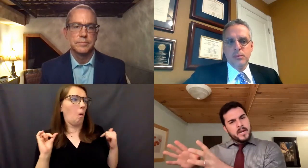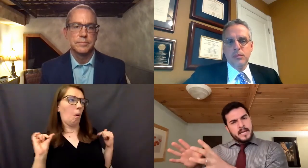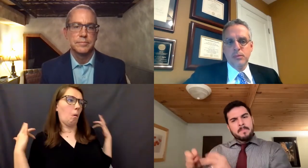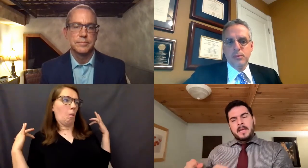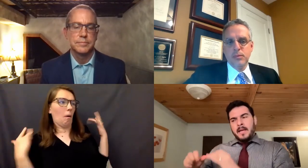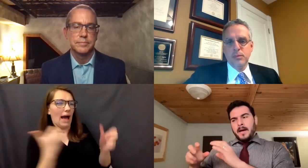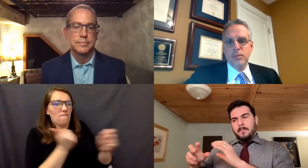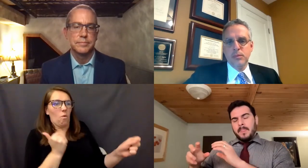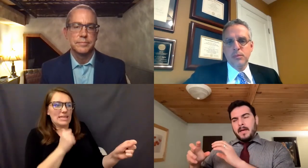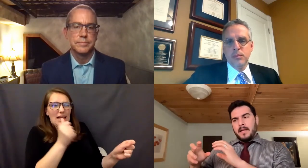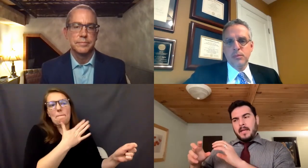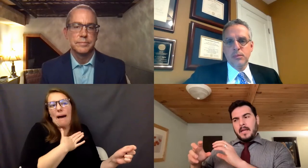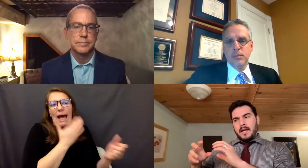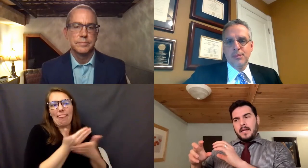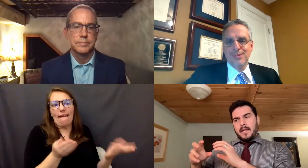so I'm avoiding it.